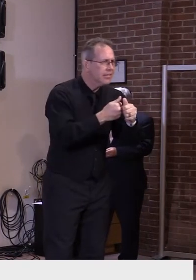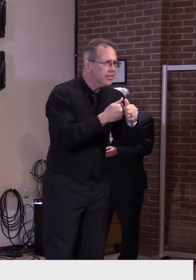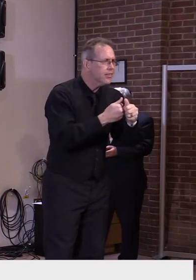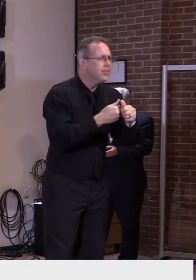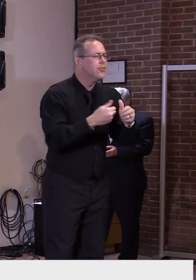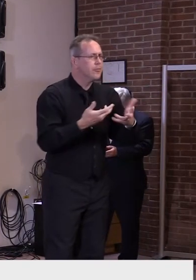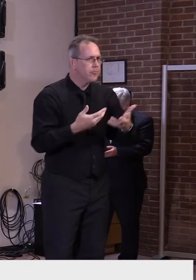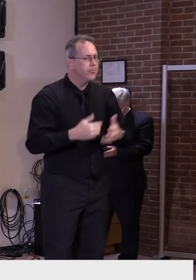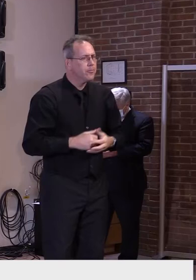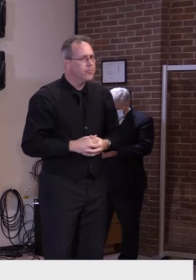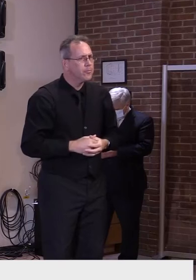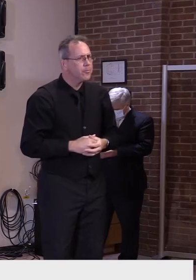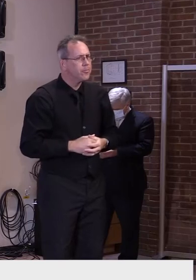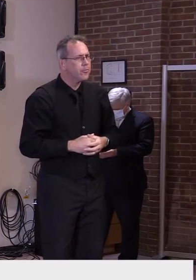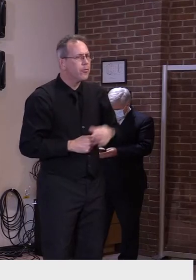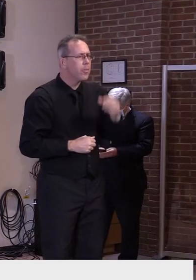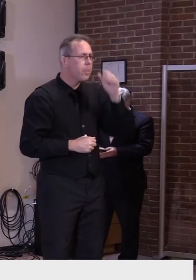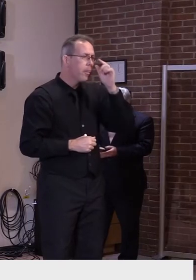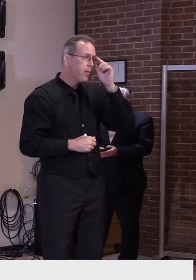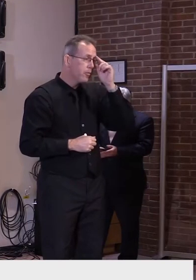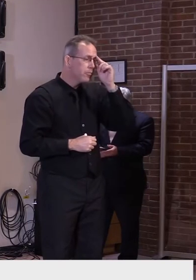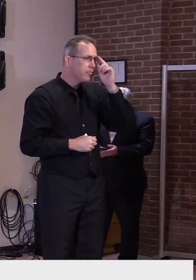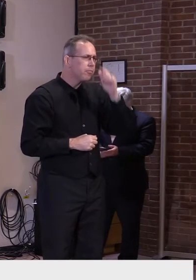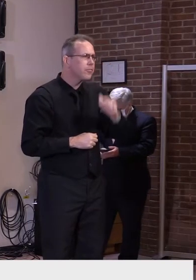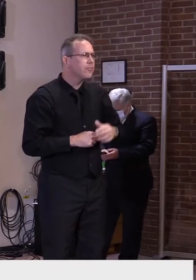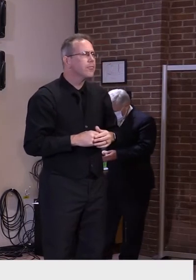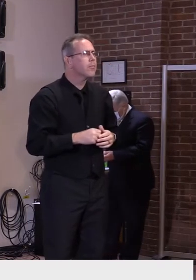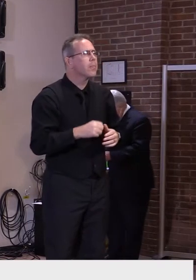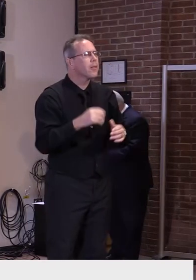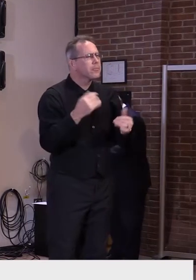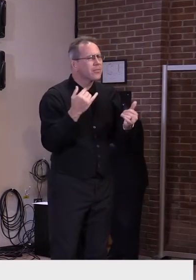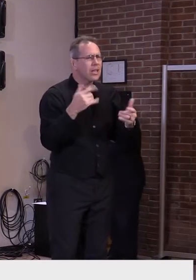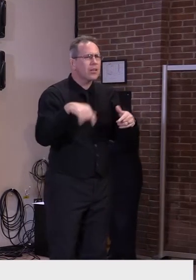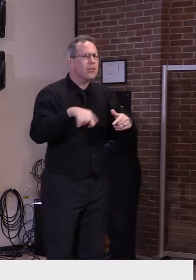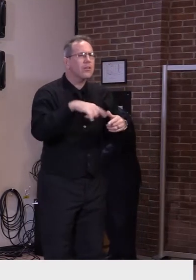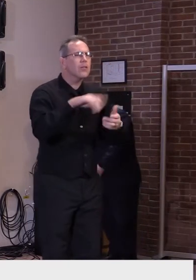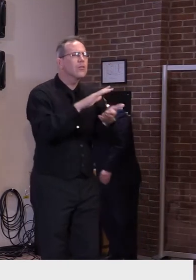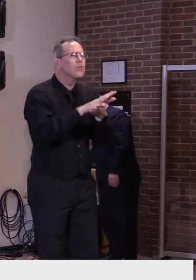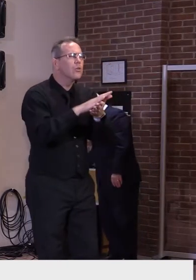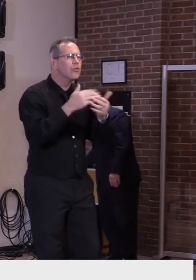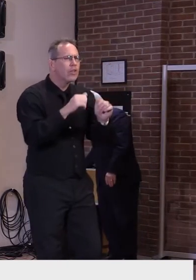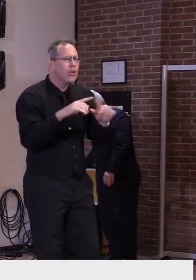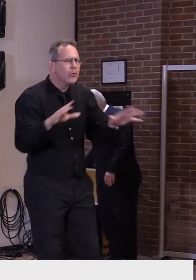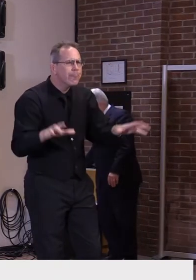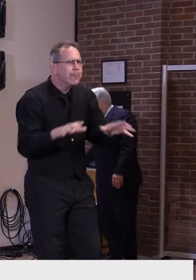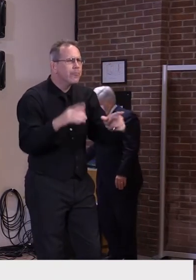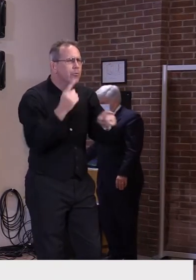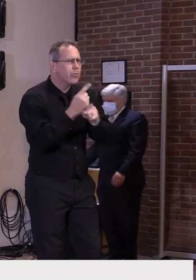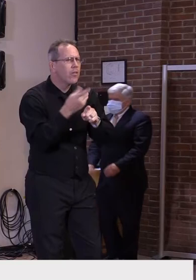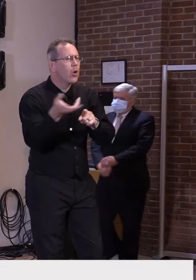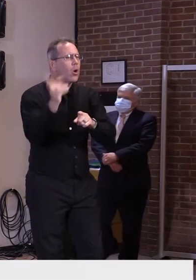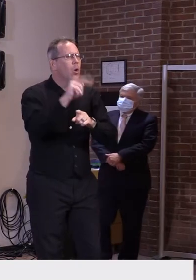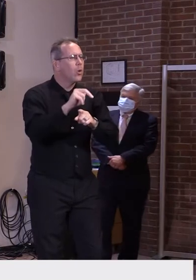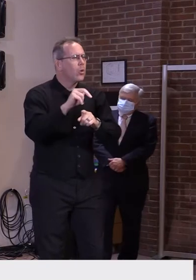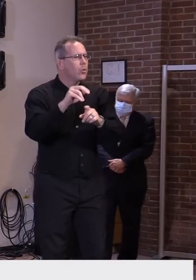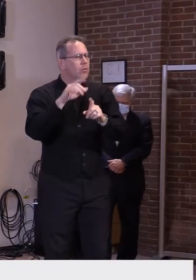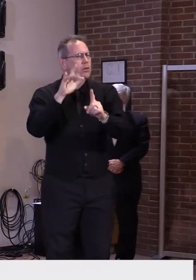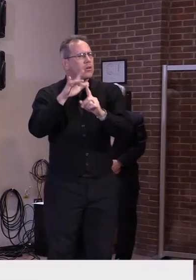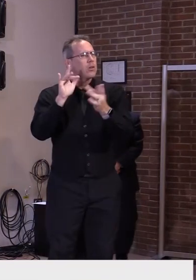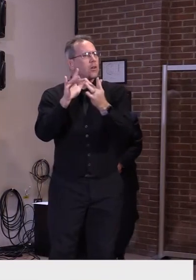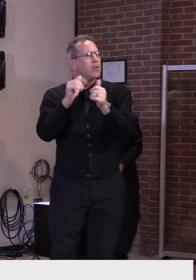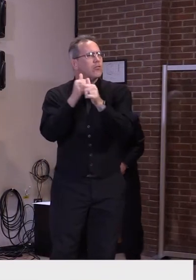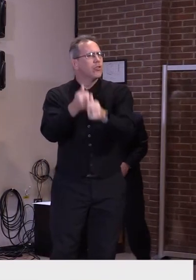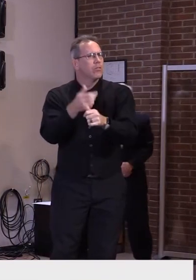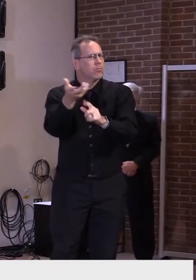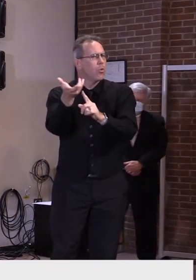that schools really strive to implement the contact tracing strategies that we've described, move away from things like contact tracing